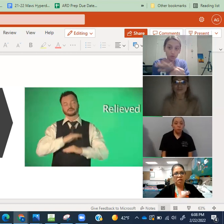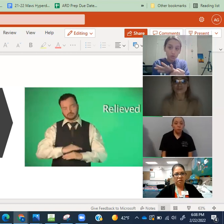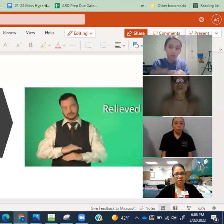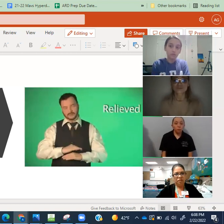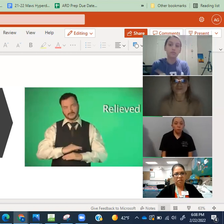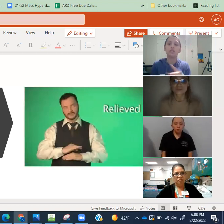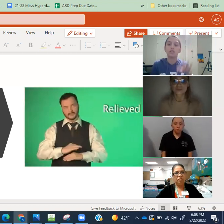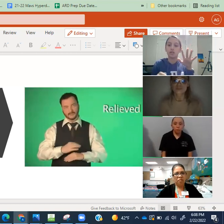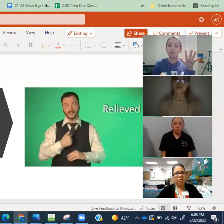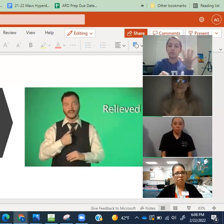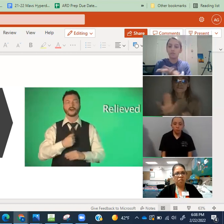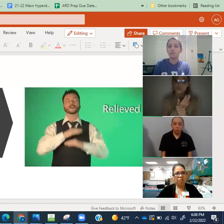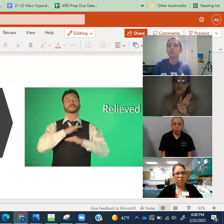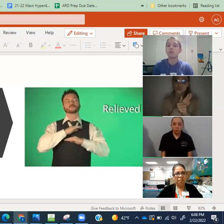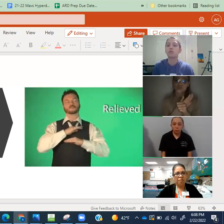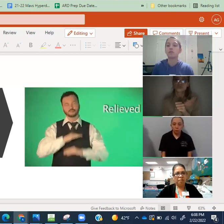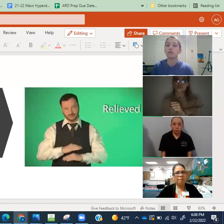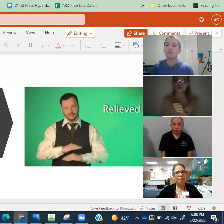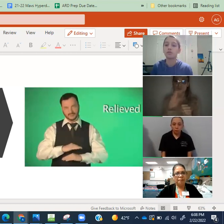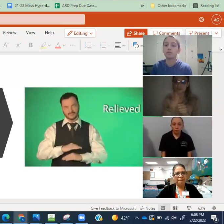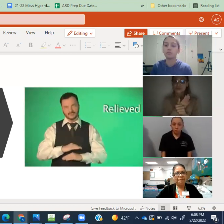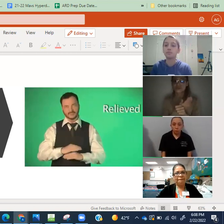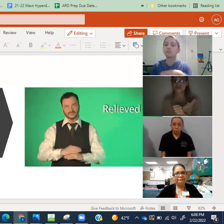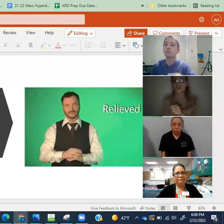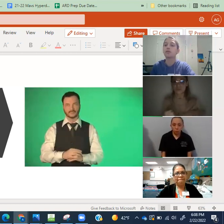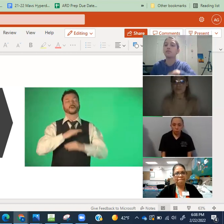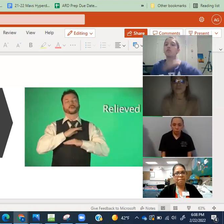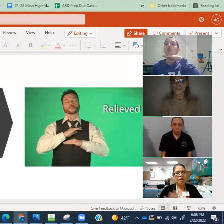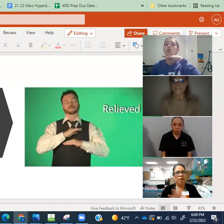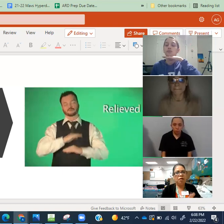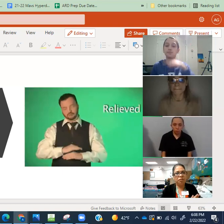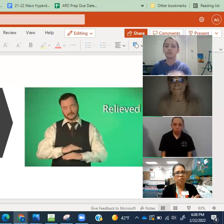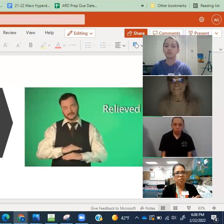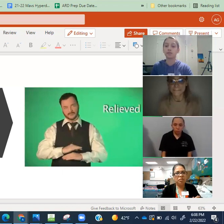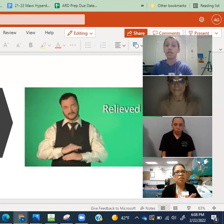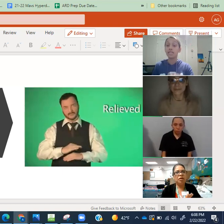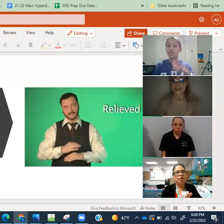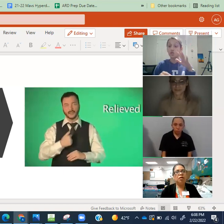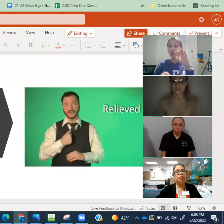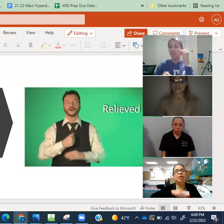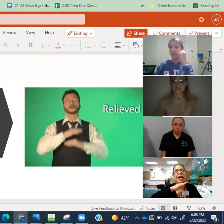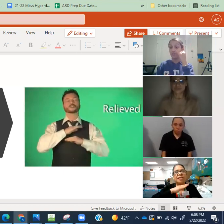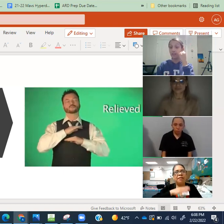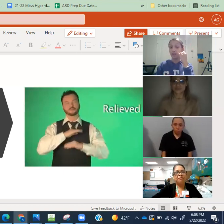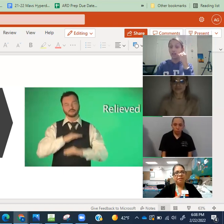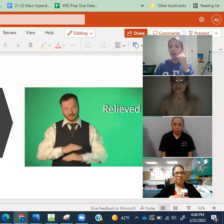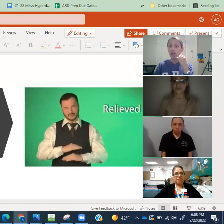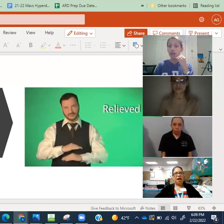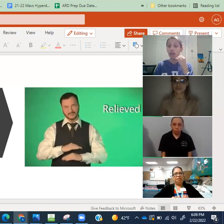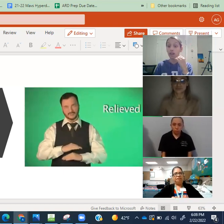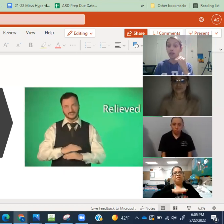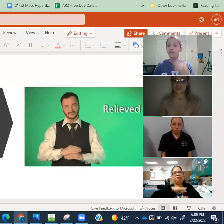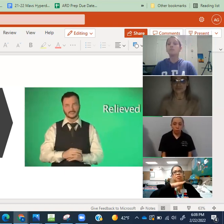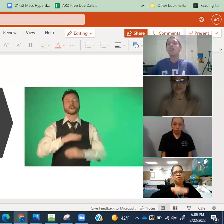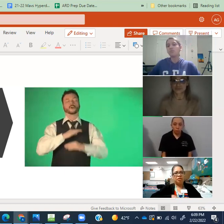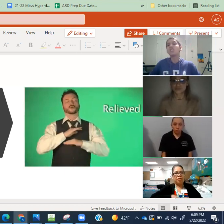I'm relieved. full, then yeah. Full. But Oh, full. yeah, Oh, so full as if if I'm